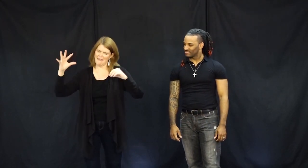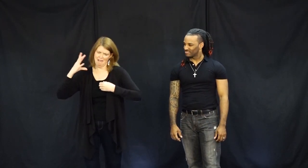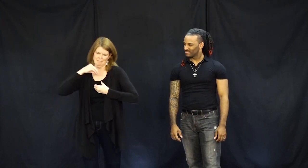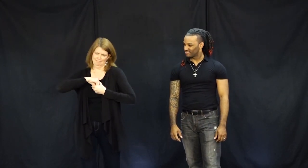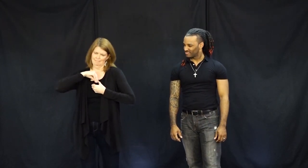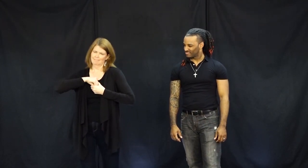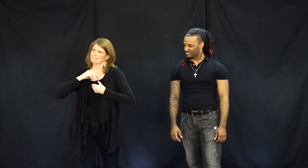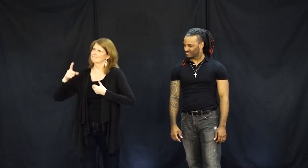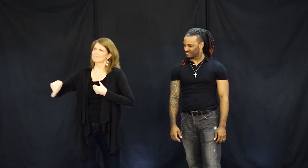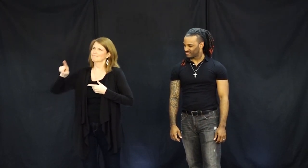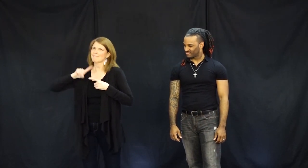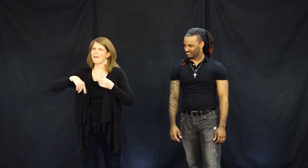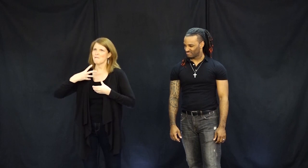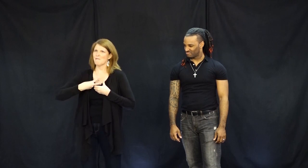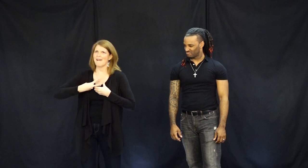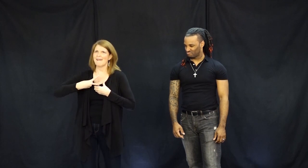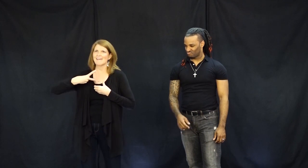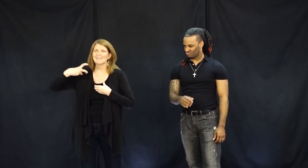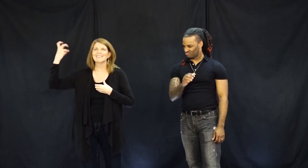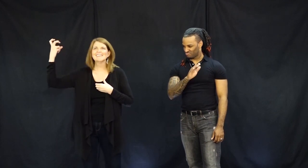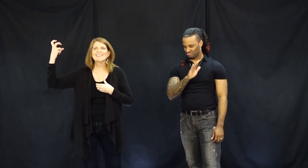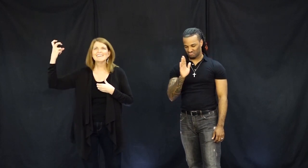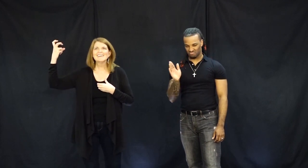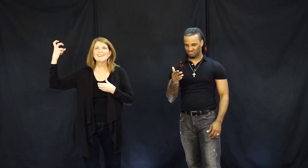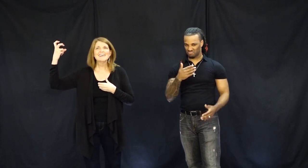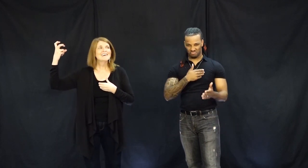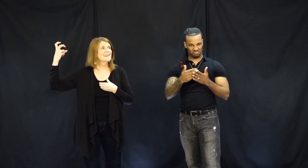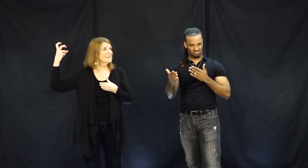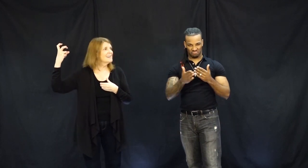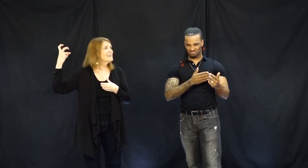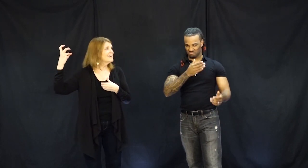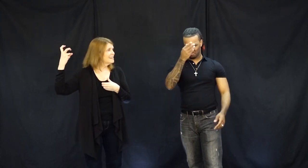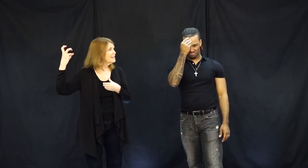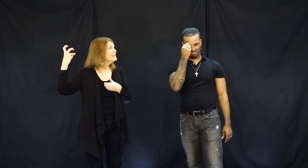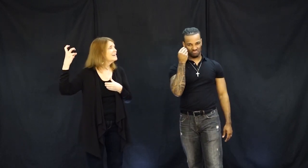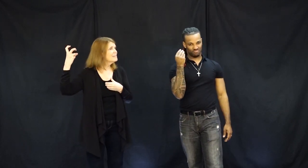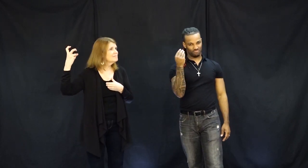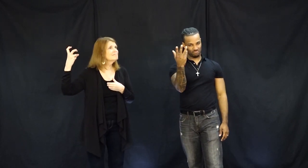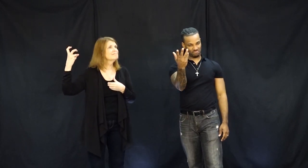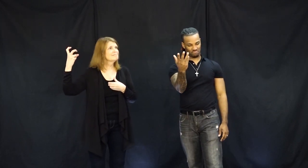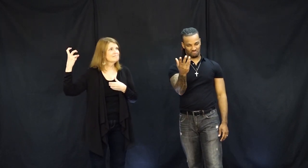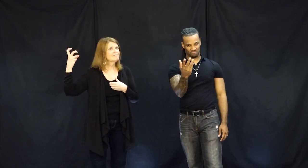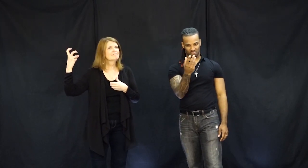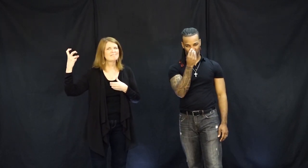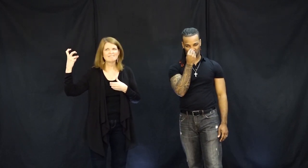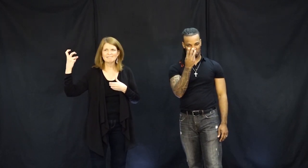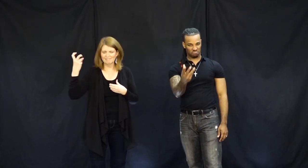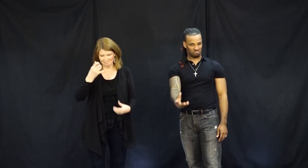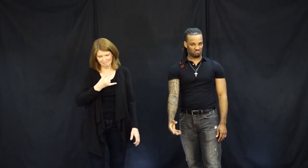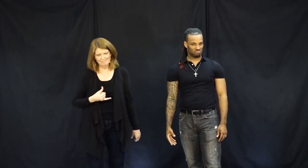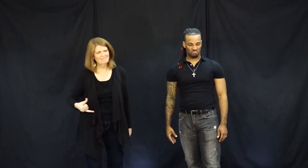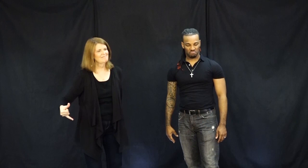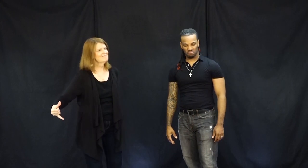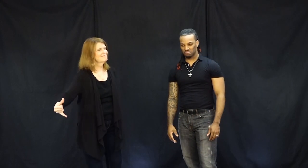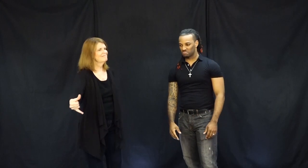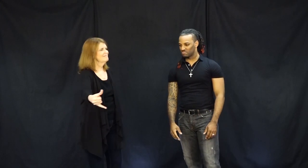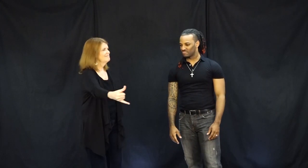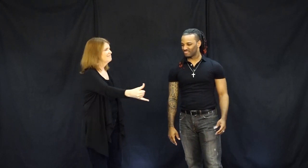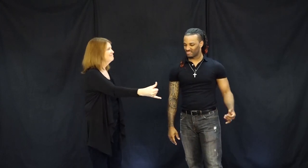can never take away. No matter what they tell you. Let's have another round tonight.